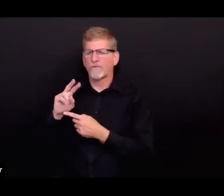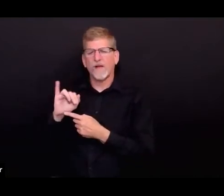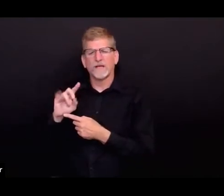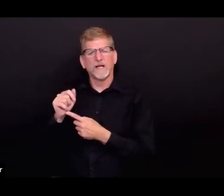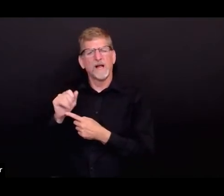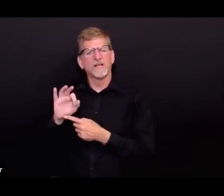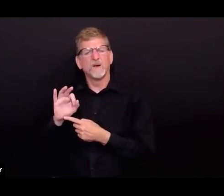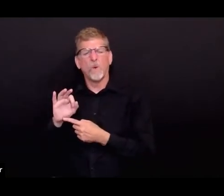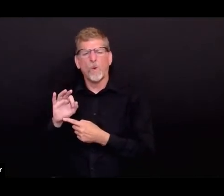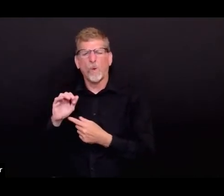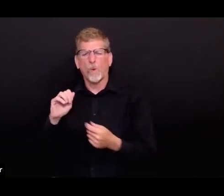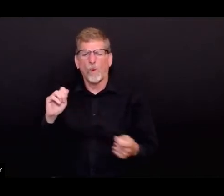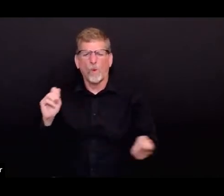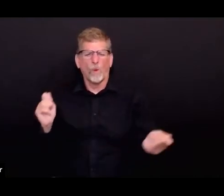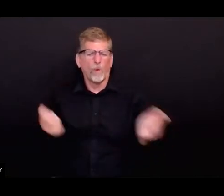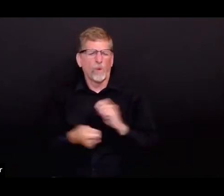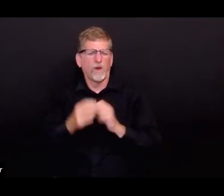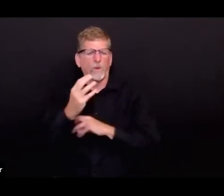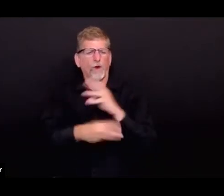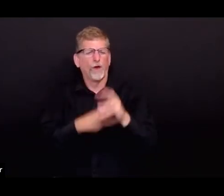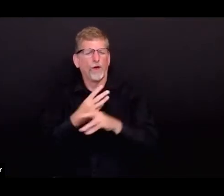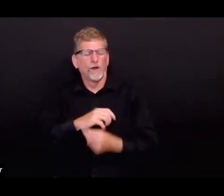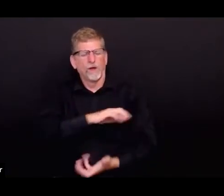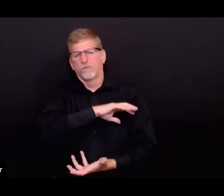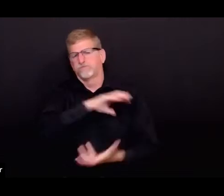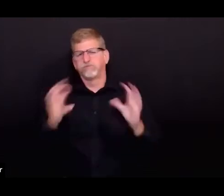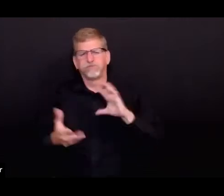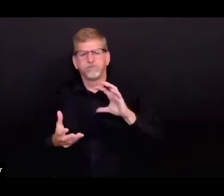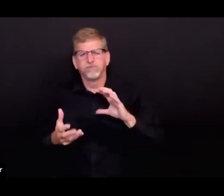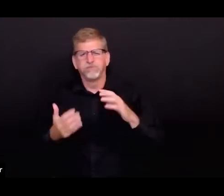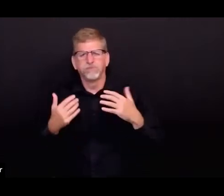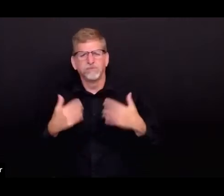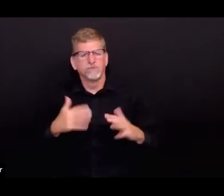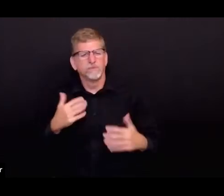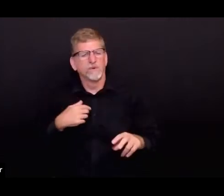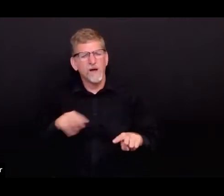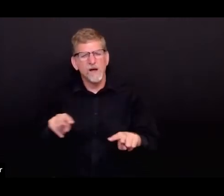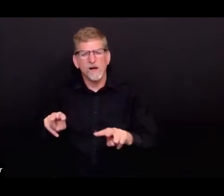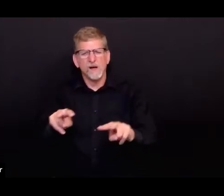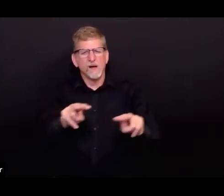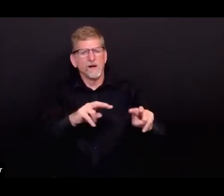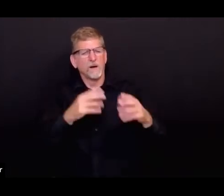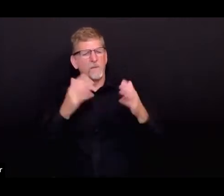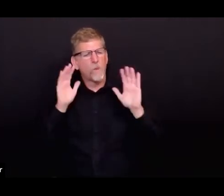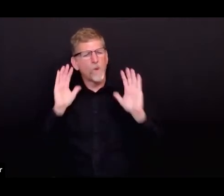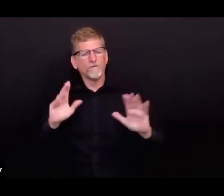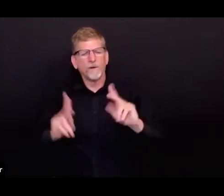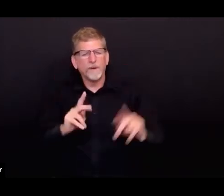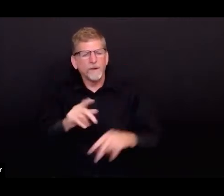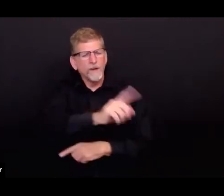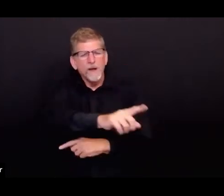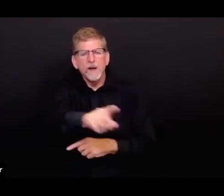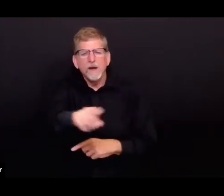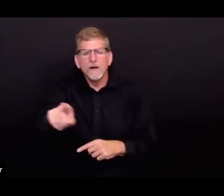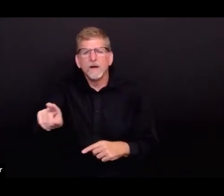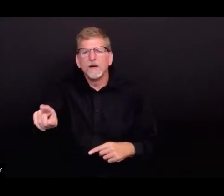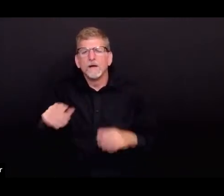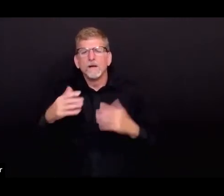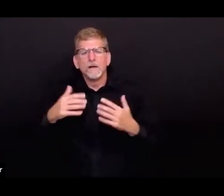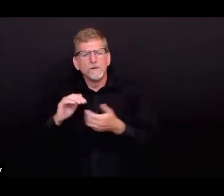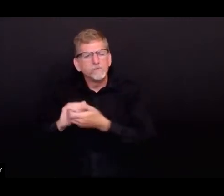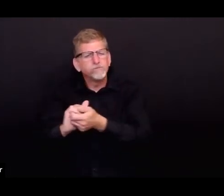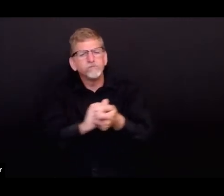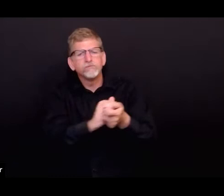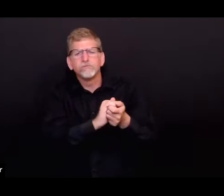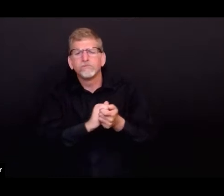have to offer of people coming together, help with community, trying to make sure that we're doing the things necessary to slow the spread of